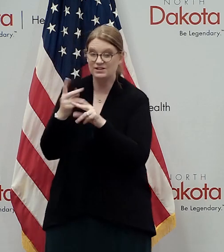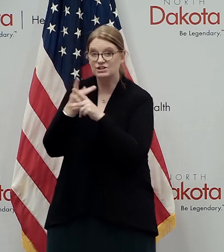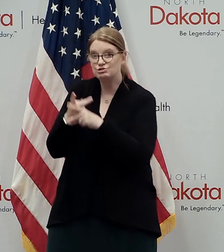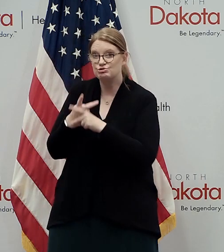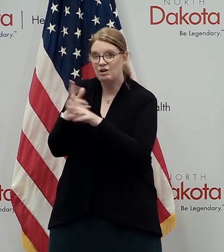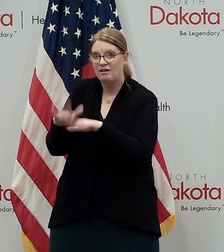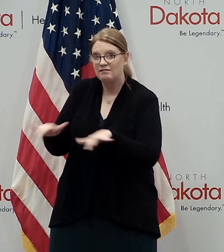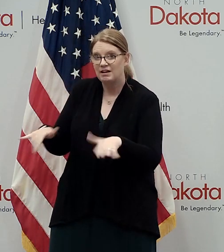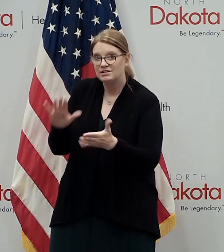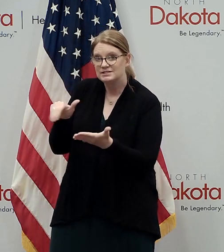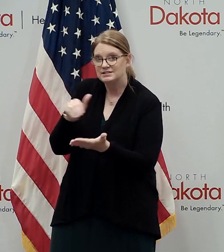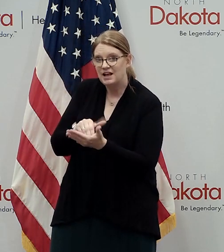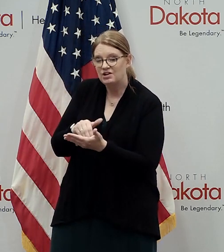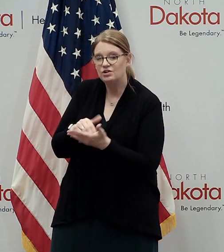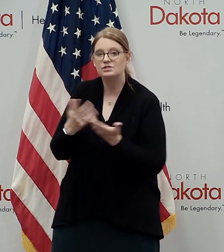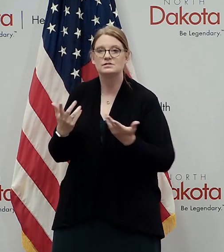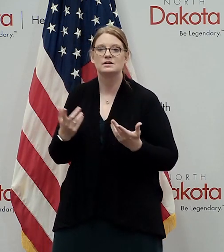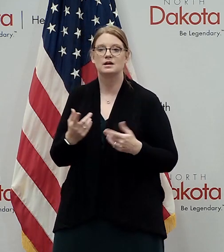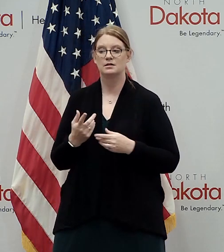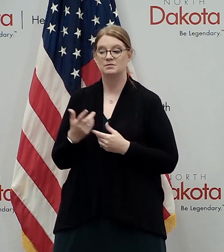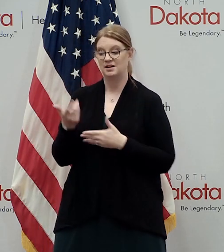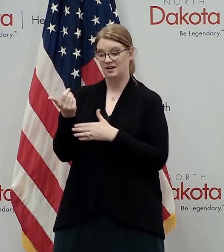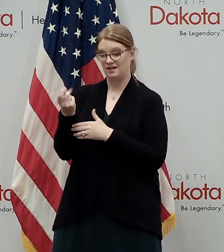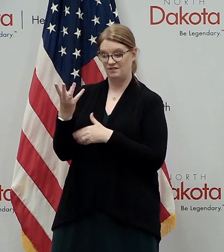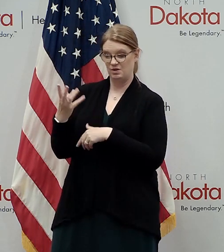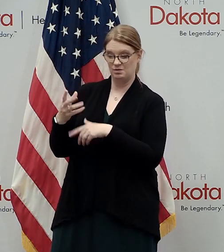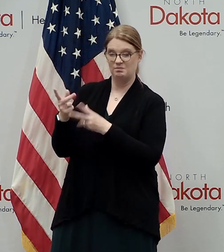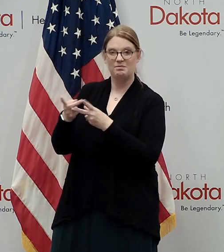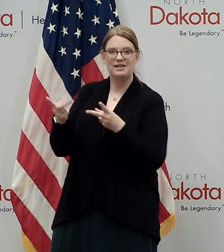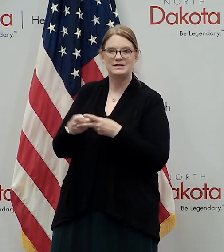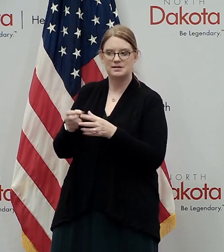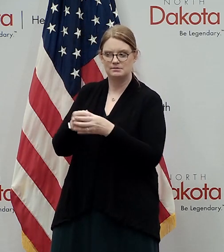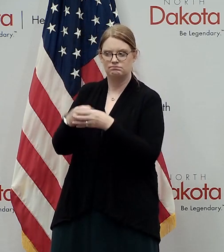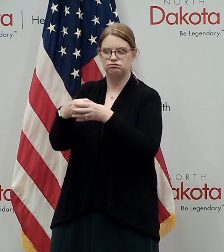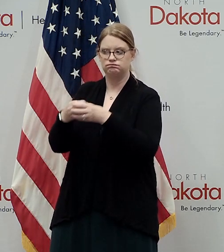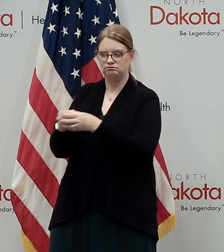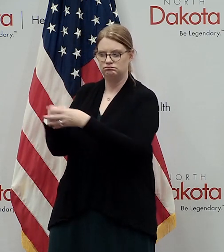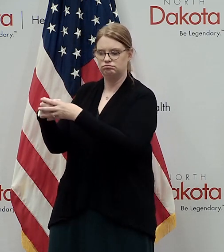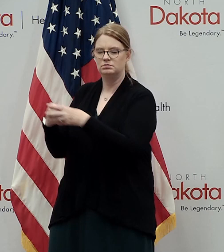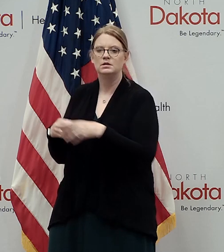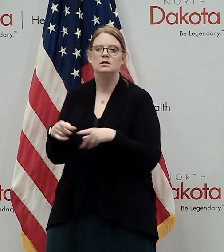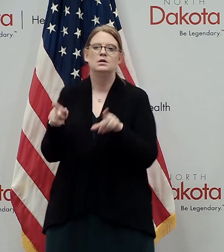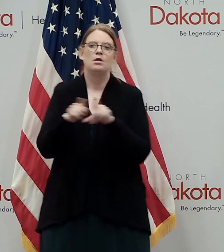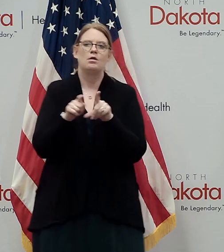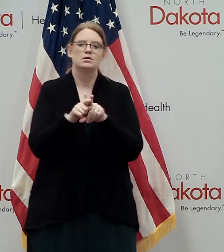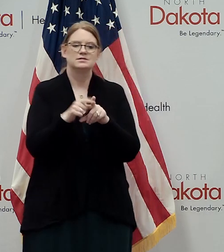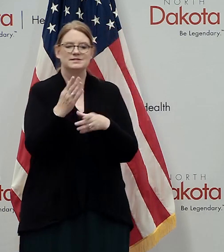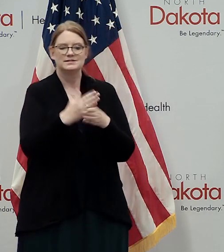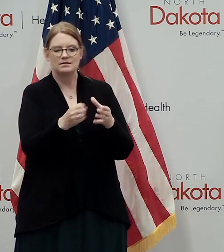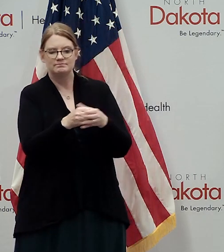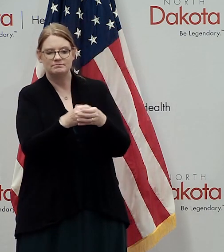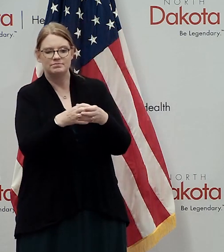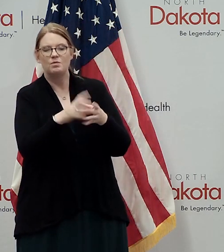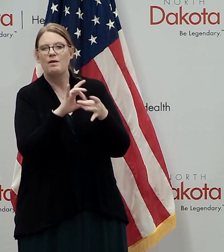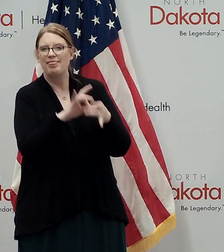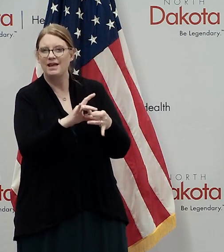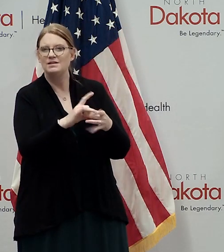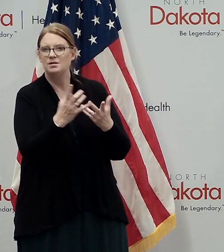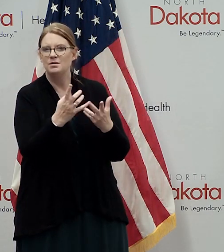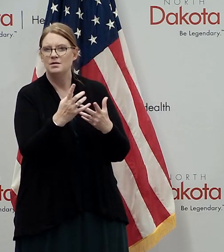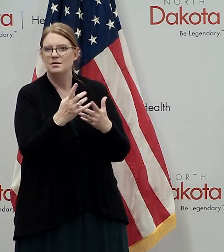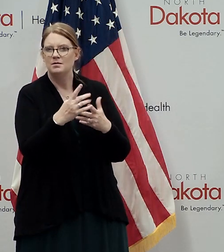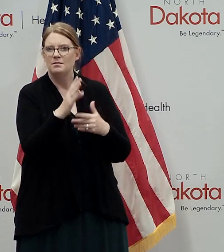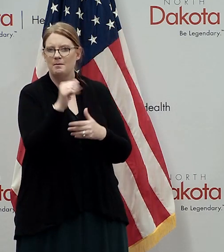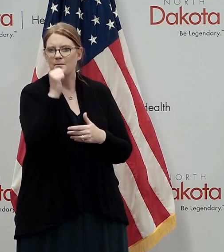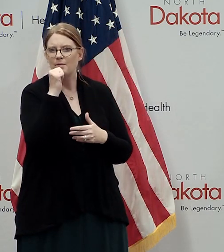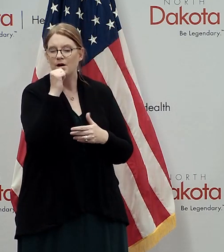do long-term care. We've had some incidents there. We've had a couple of small clusters that have been related to bars. And so again, to